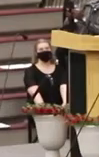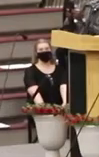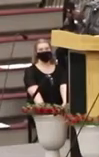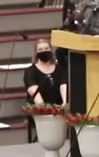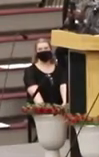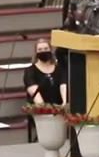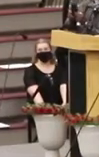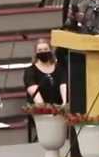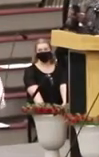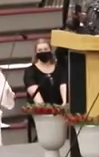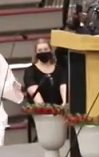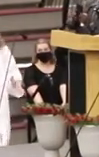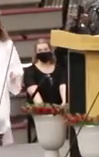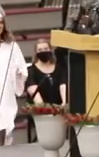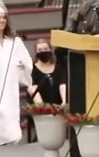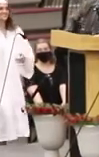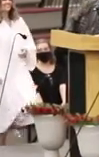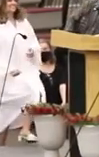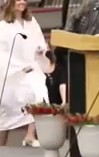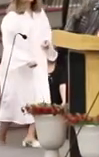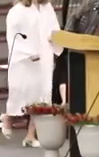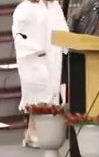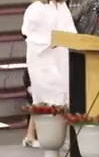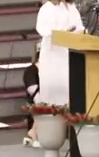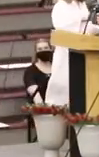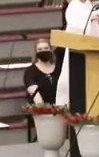Emma Marie Hosman.